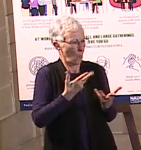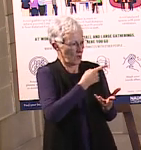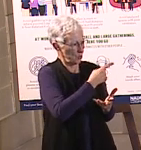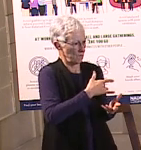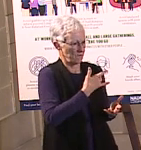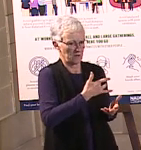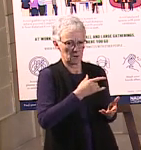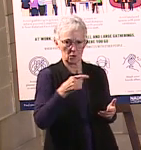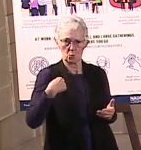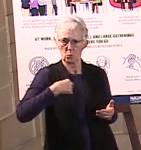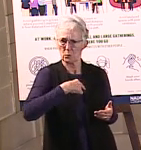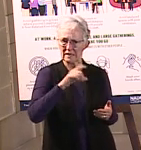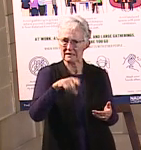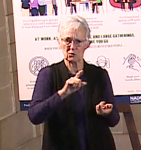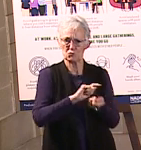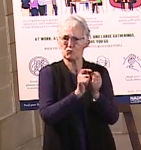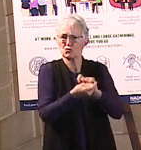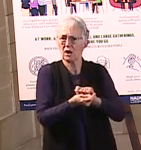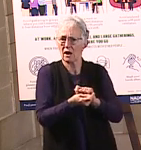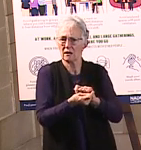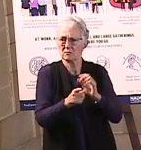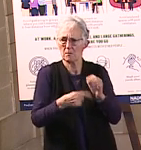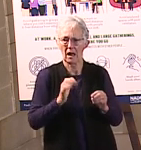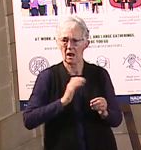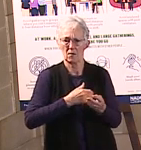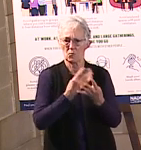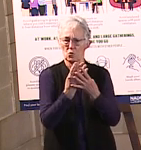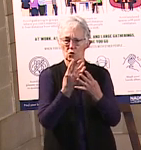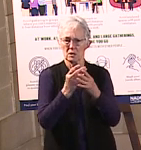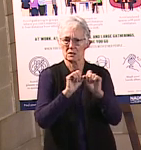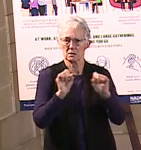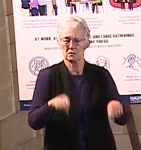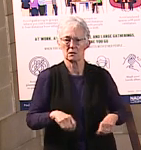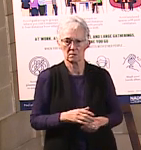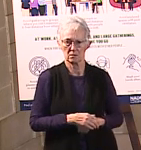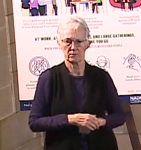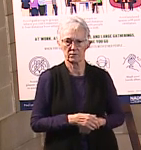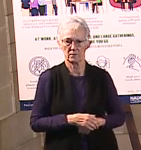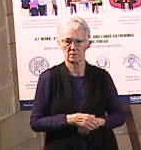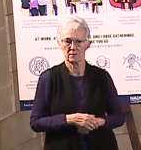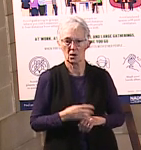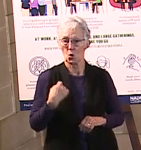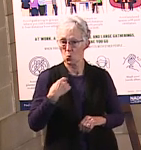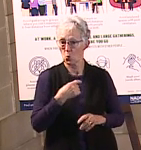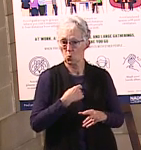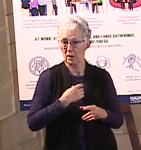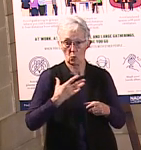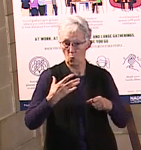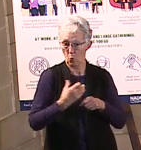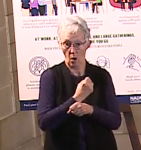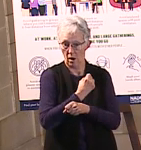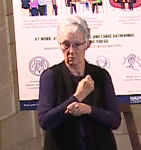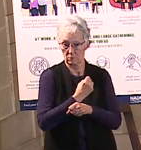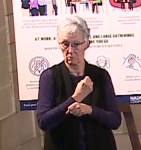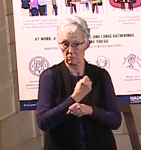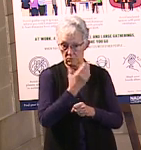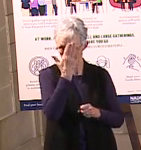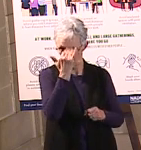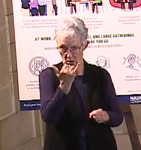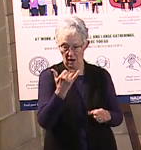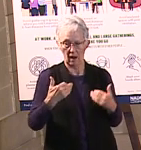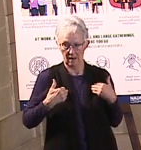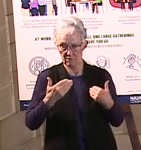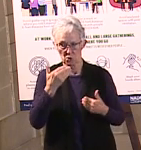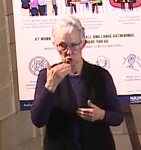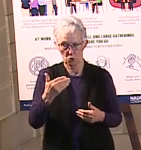there? And it doesn't. I mean, that's the whole point. The reason we beat the ACLU is because we've got a very good attorney general and he's got a great